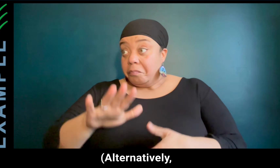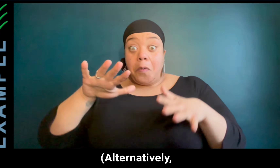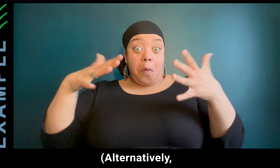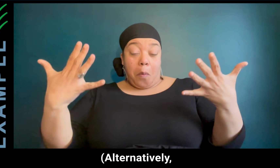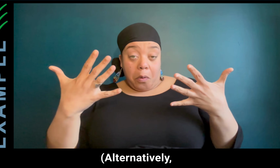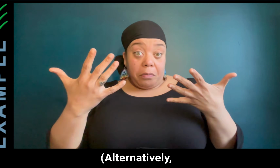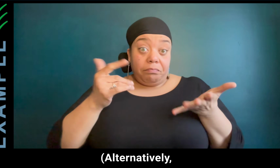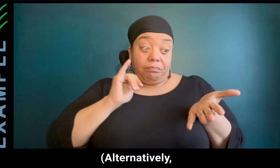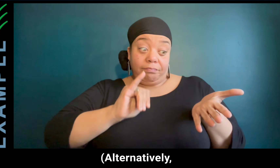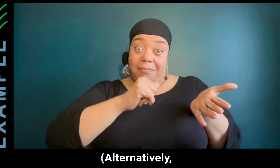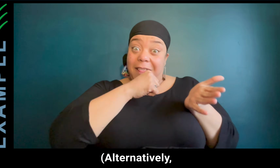Alternatively,